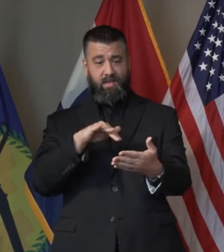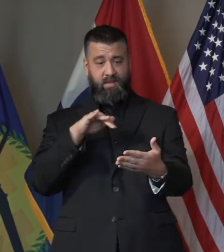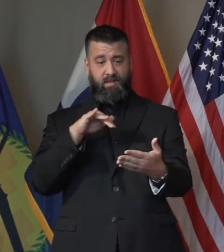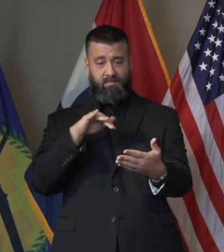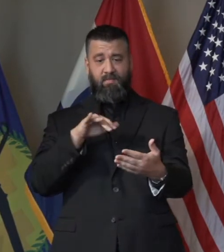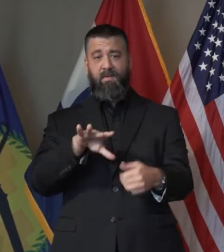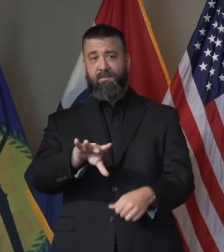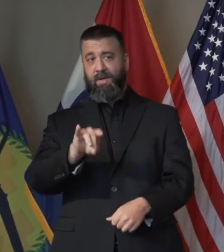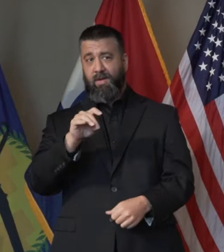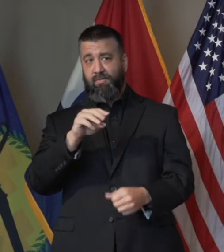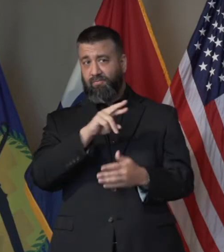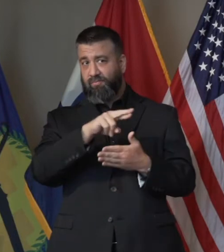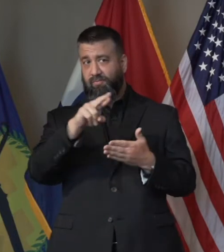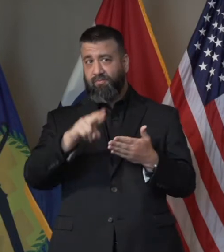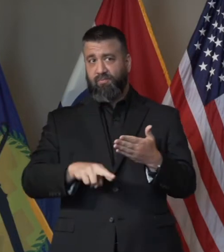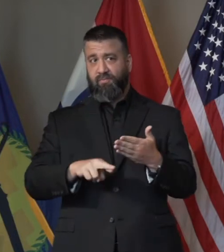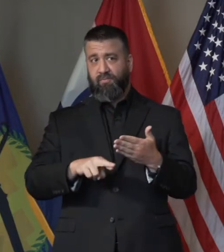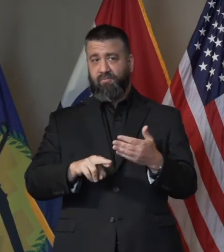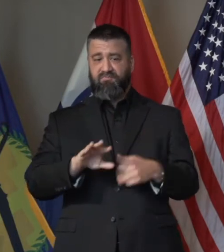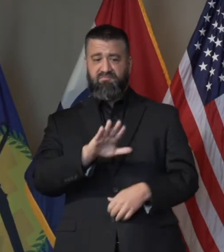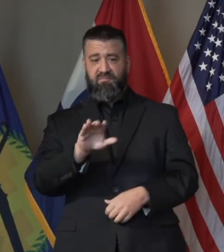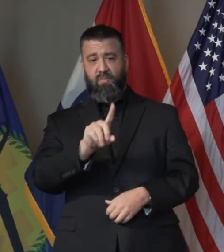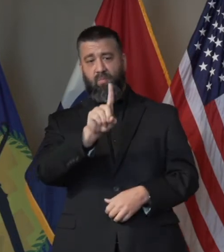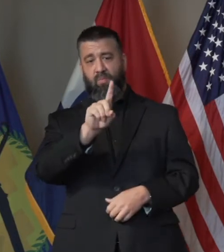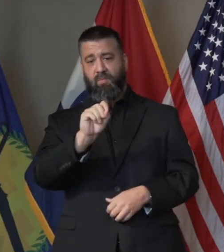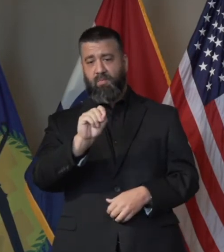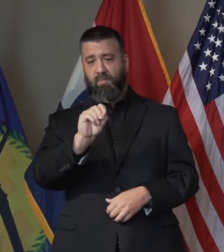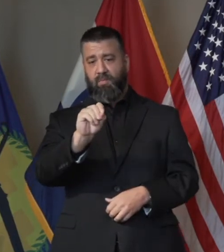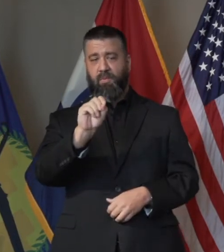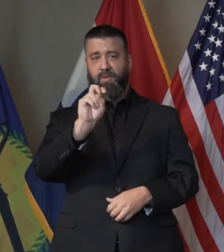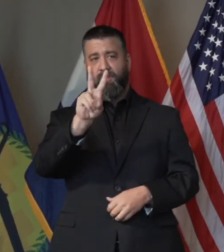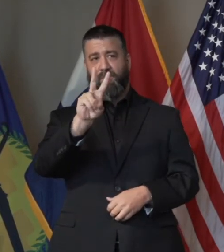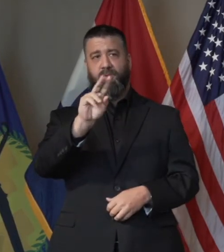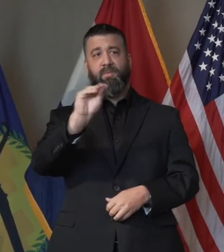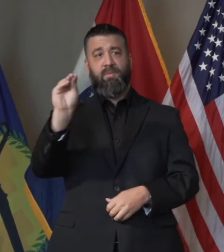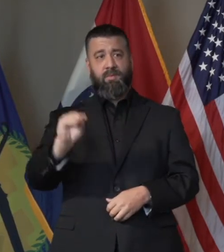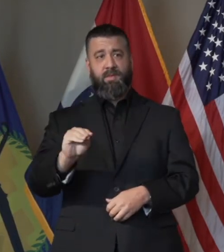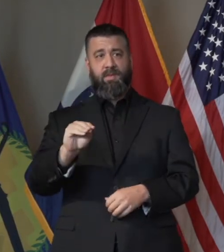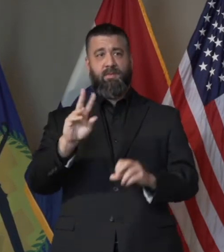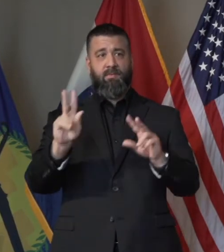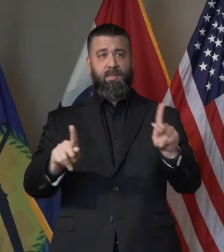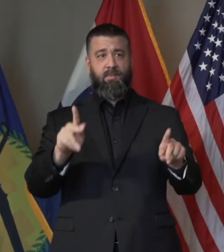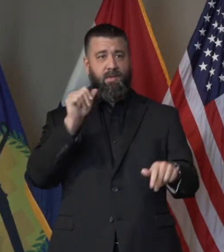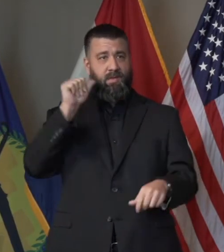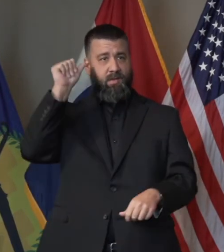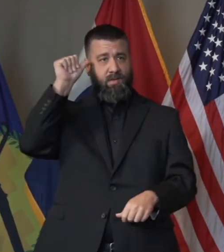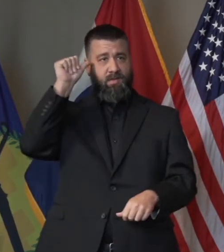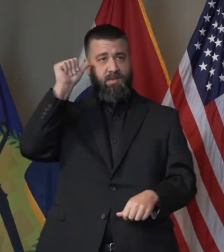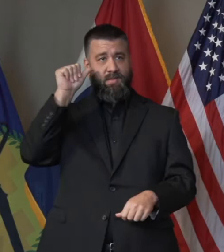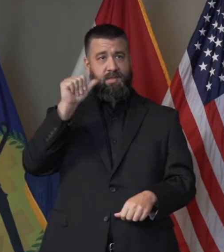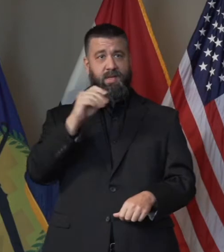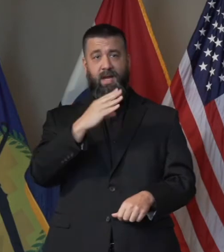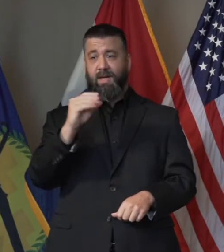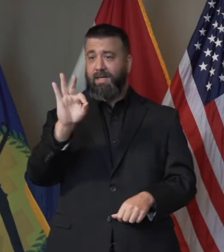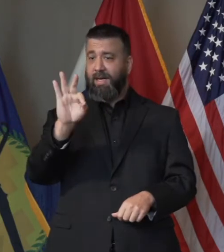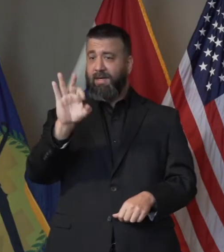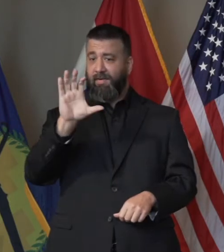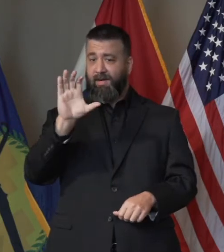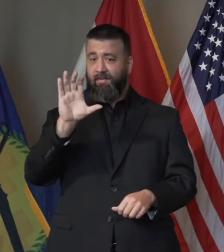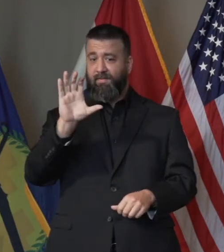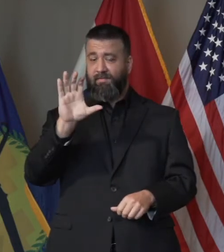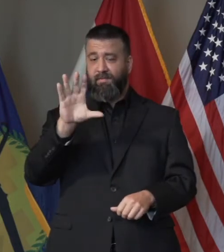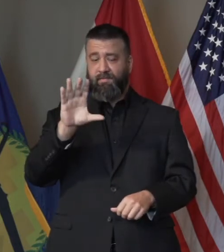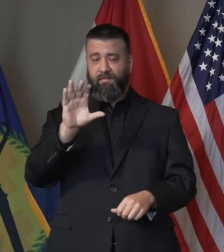testing period, 1.2% of St. Louis County adult residents and some 9,500